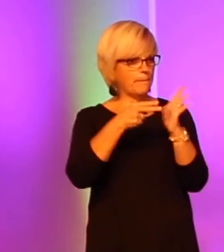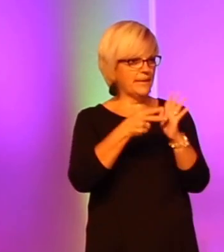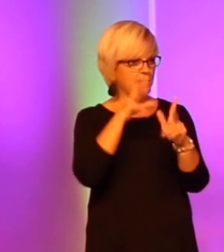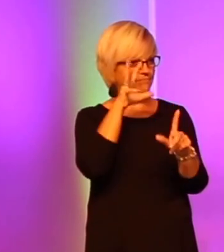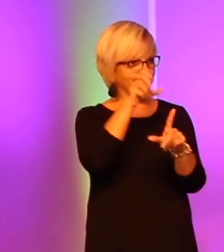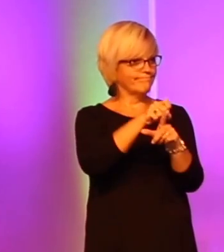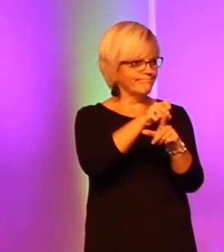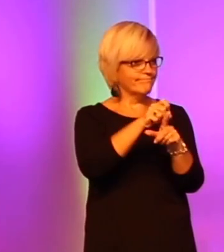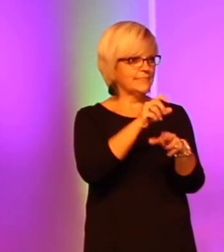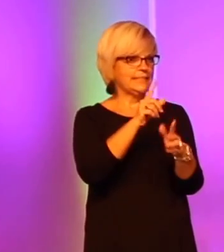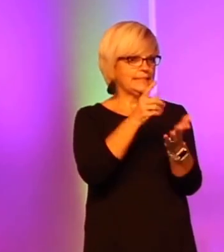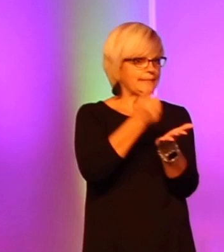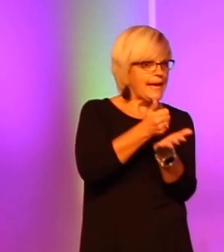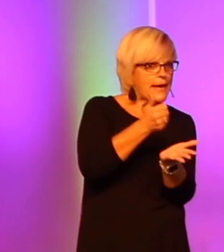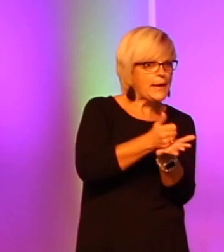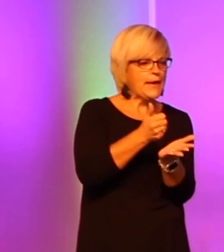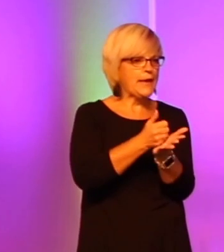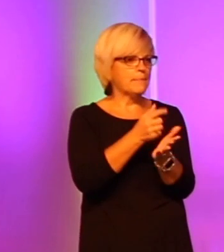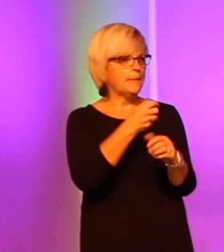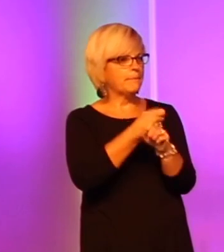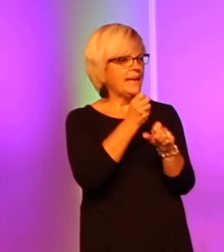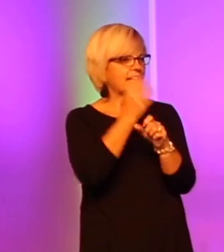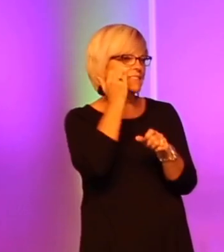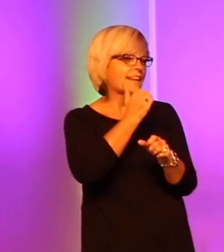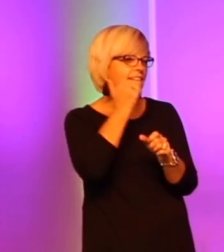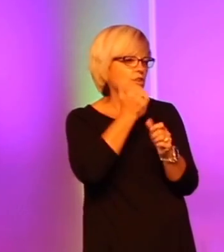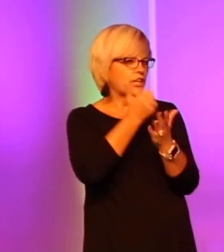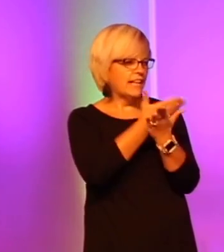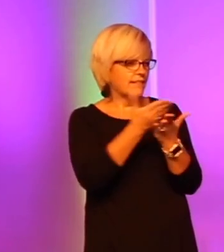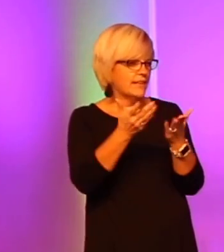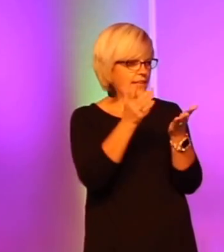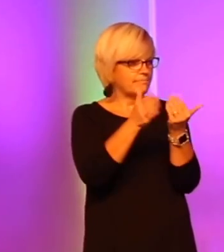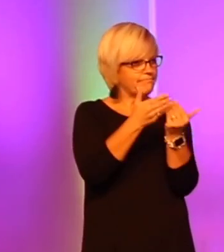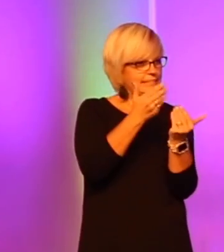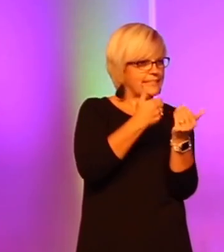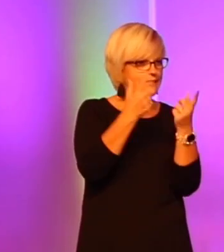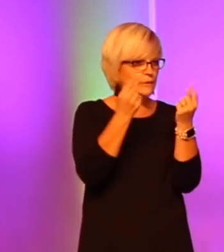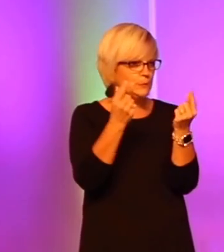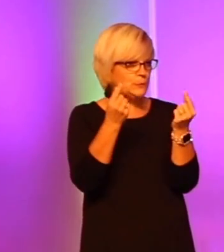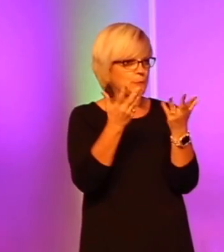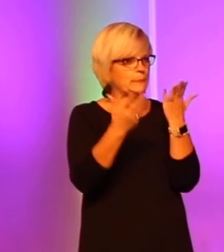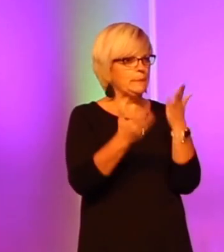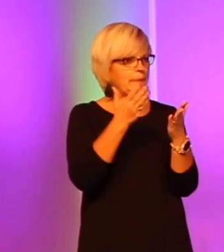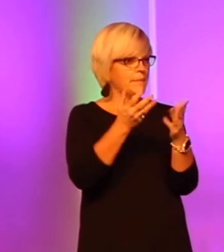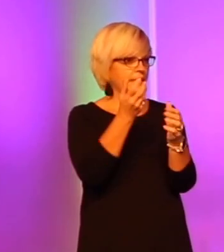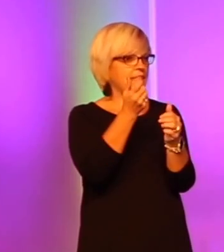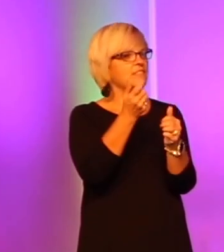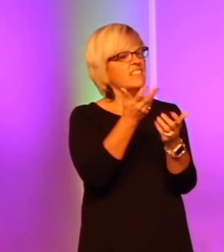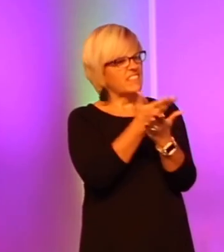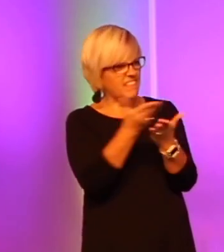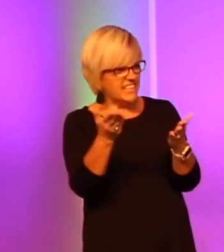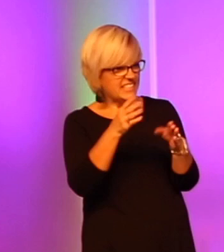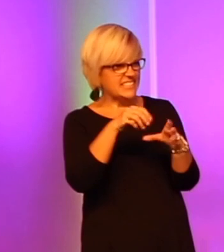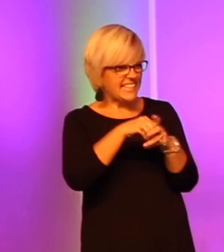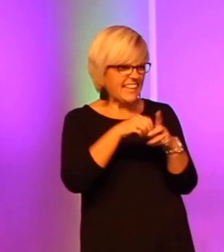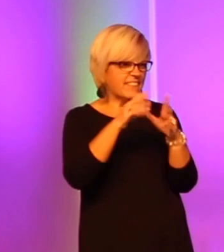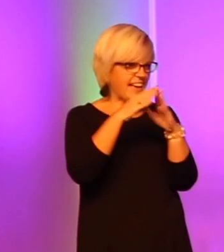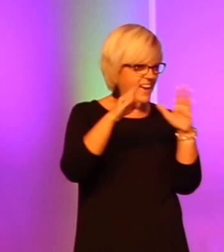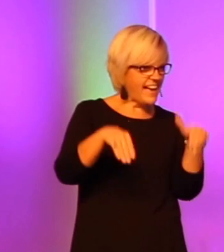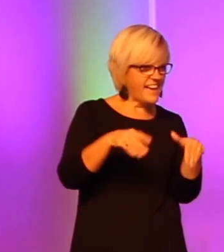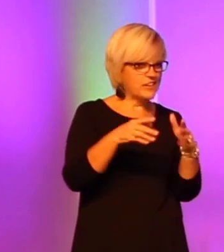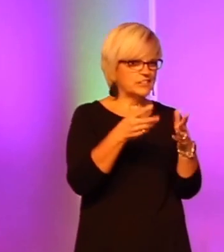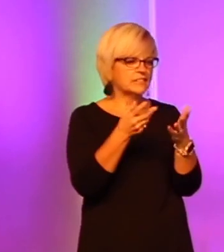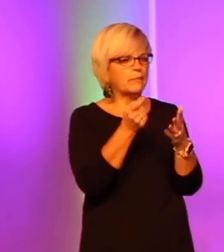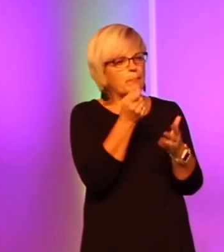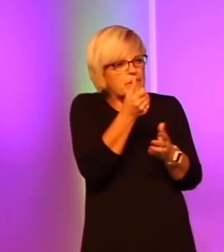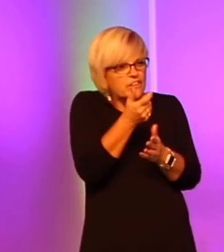an everyday thing easier to do, an everyday task around the house, or just a small thing. It's a little twist to it that makes